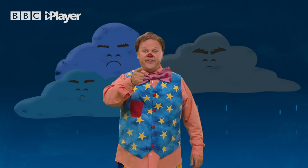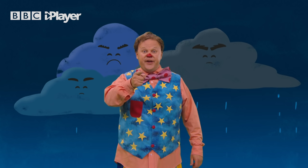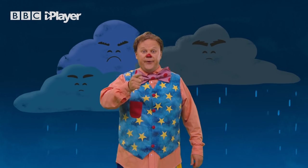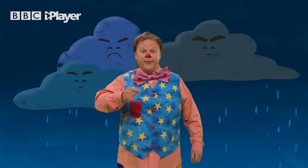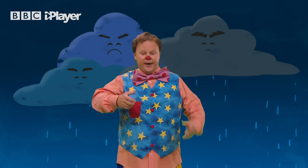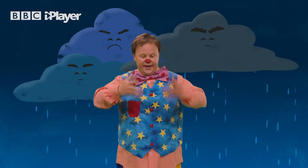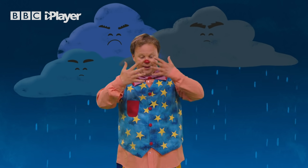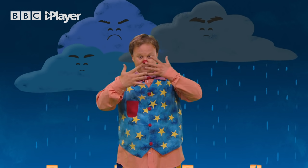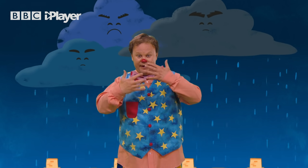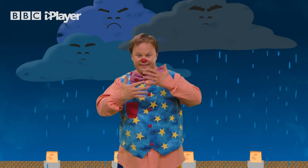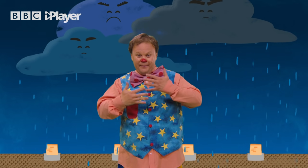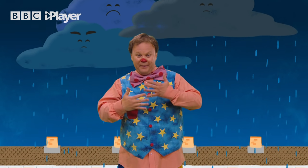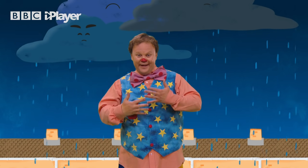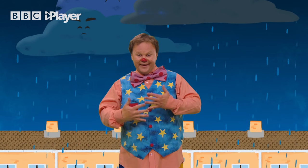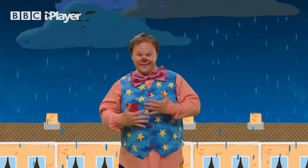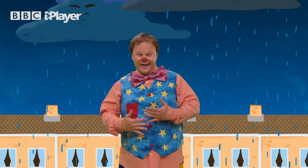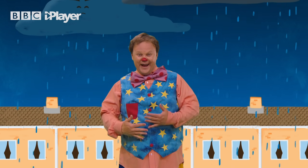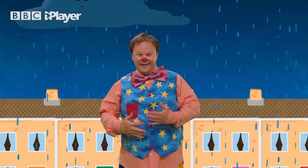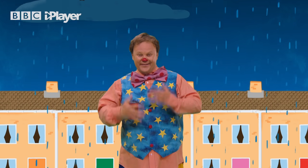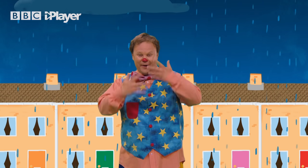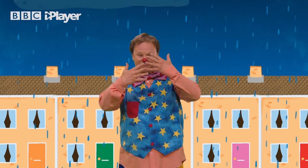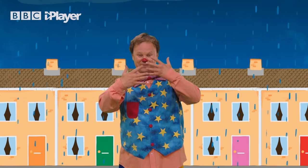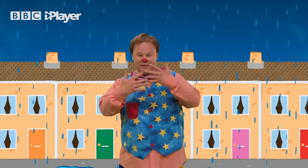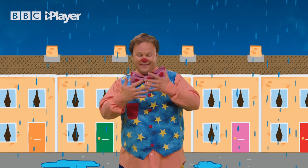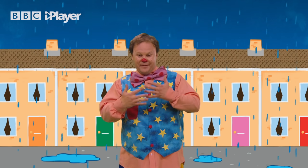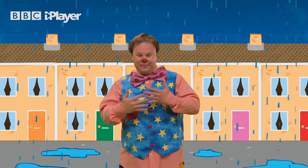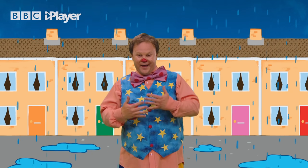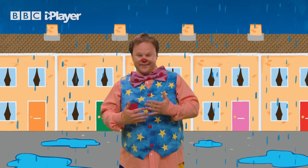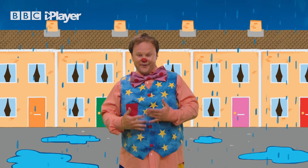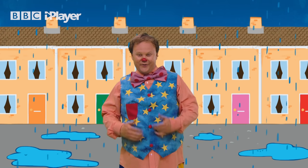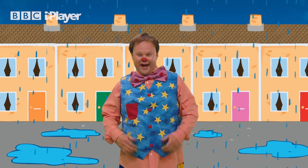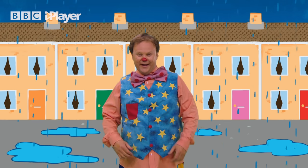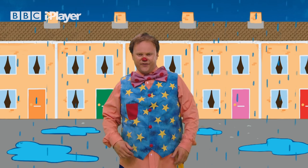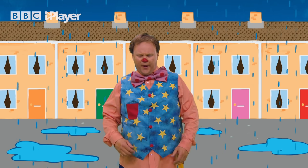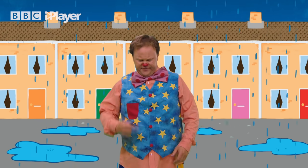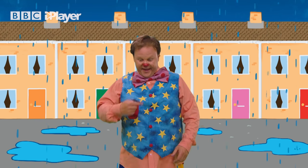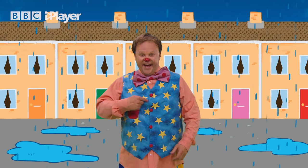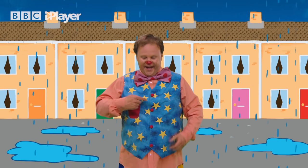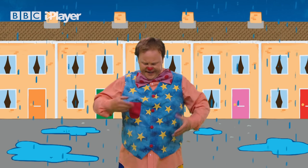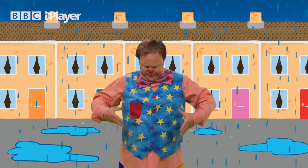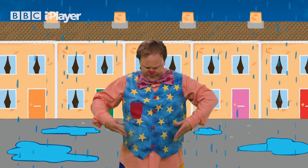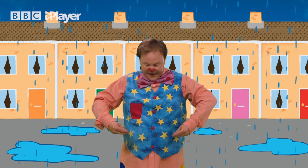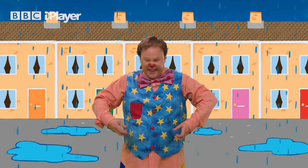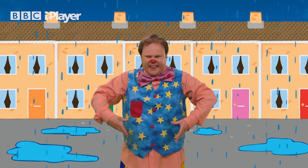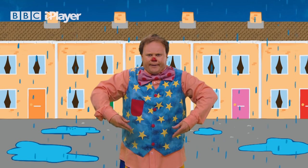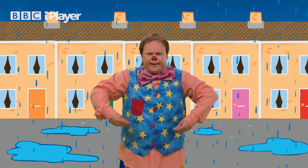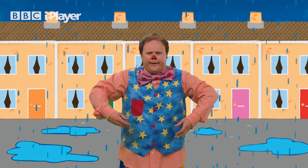you? Pitter-patter raindrops, pitter-patter raindrops. I'm wet through.